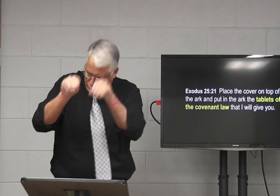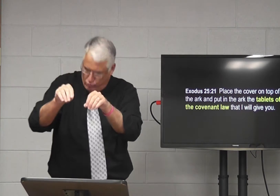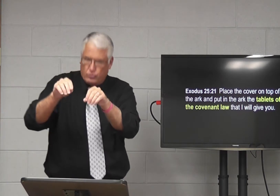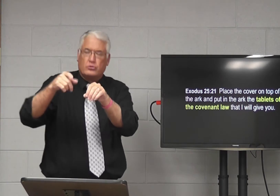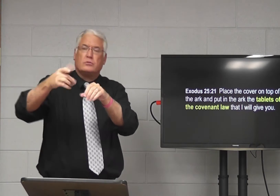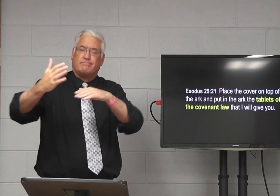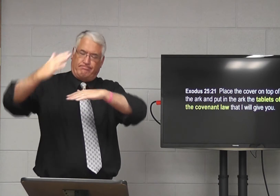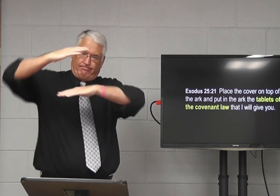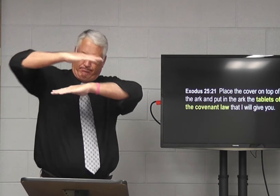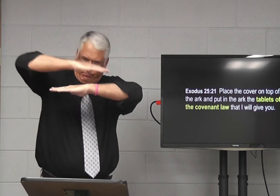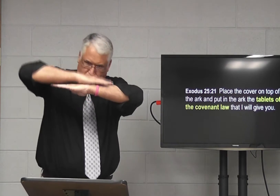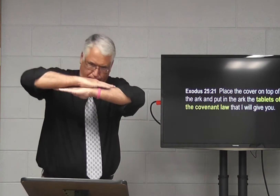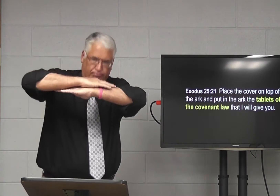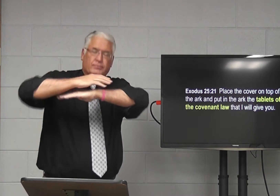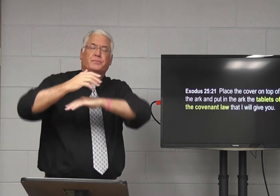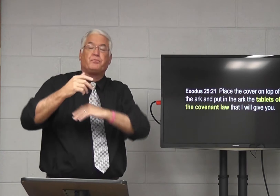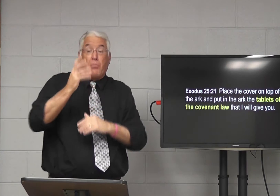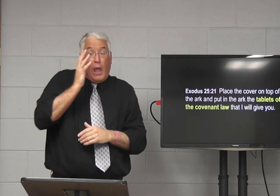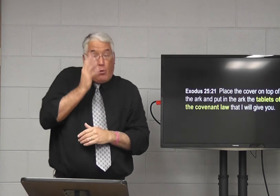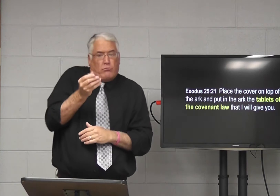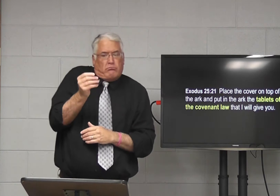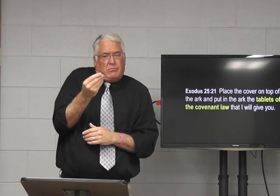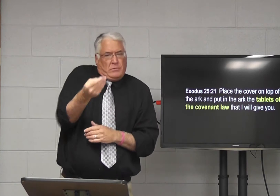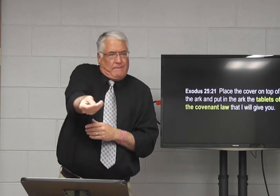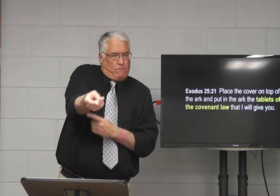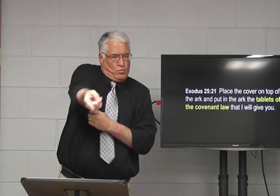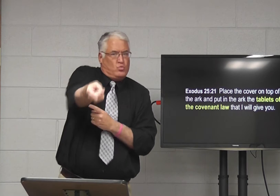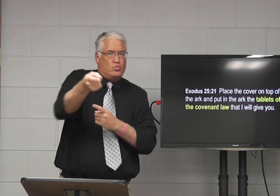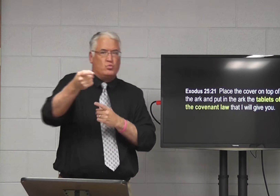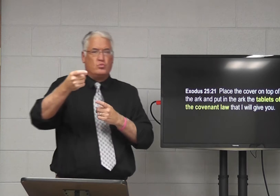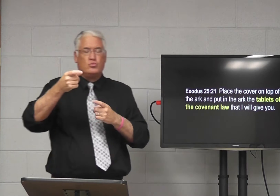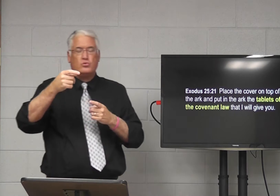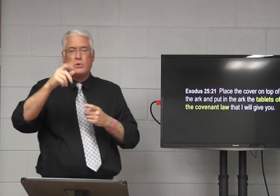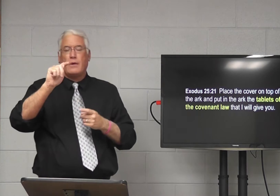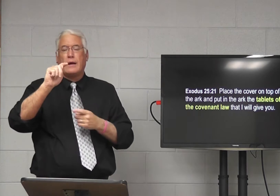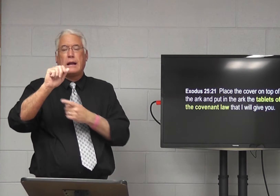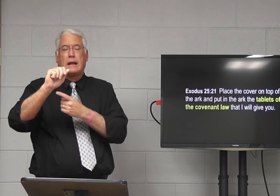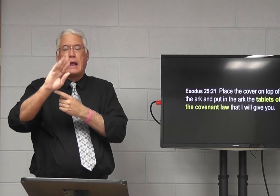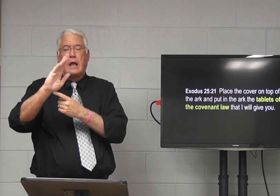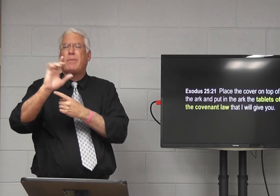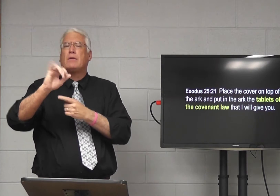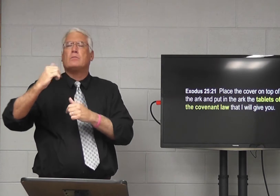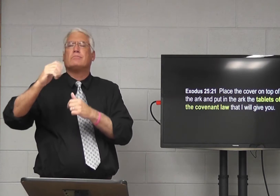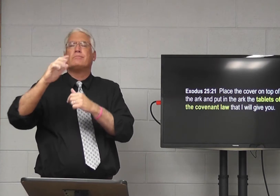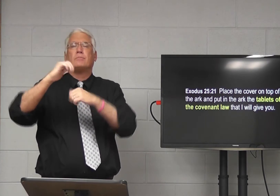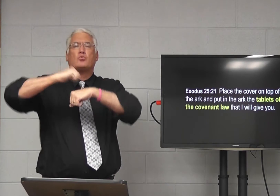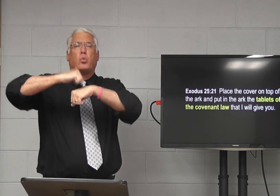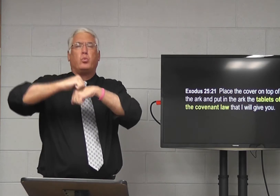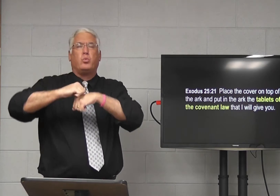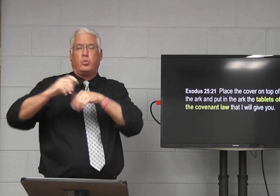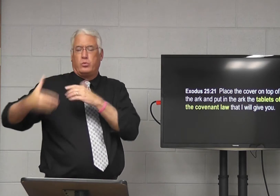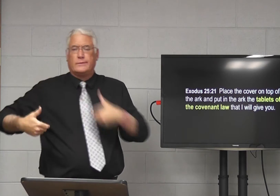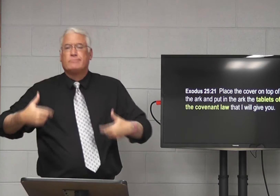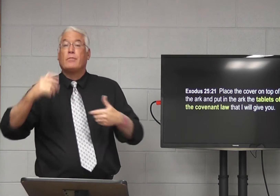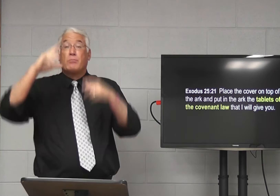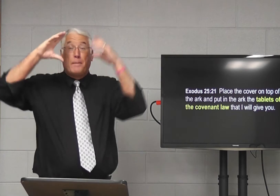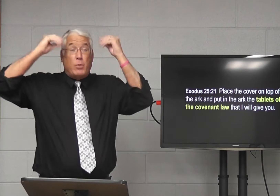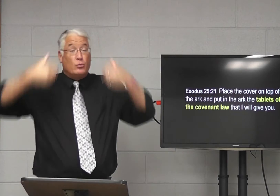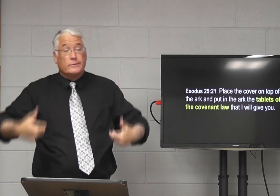and then you're going to put a cover on it, and I'm going to give you some tablets. You know, they were made out of stone.